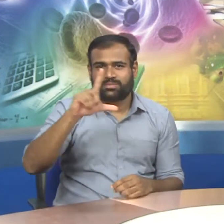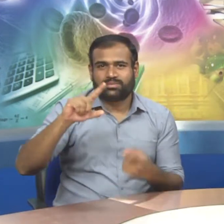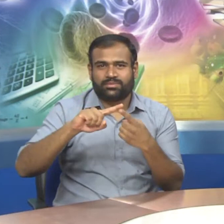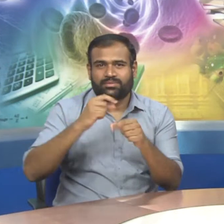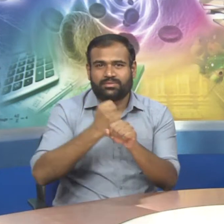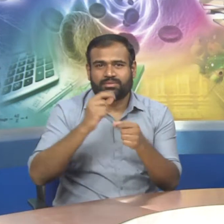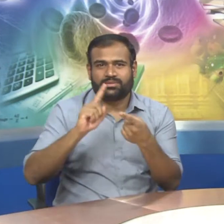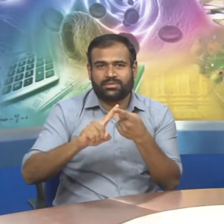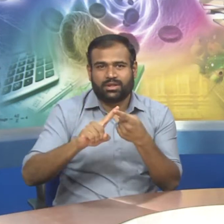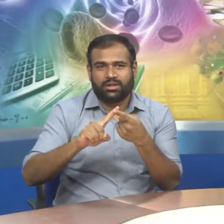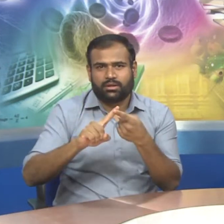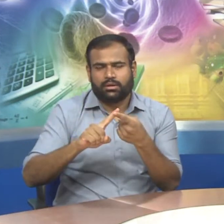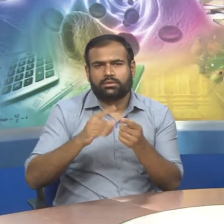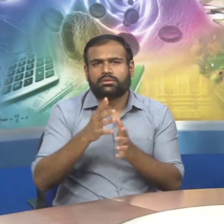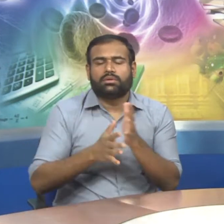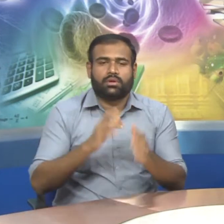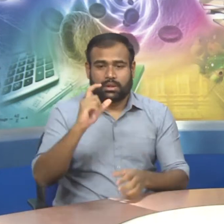Then college.